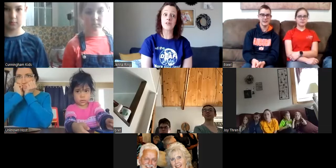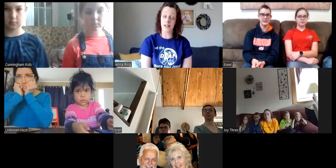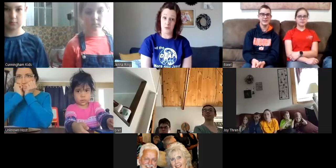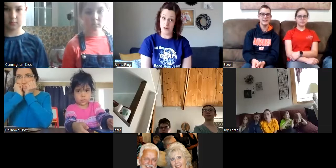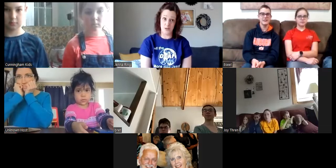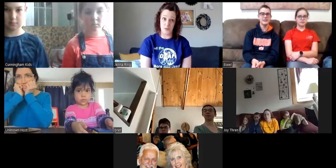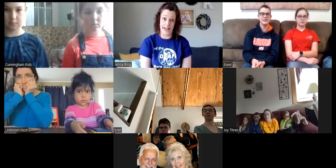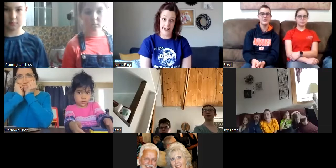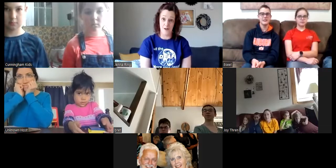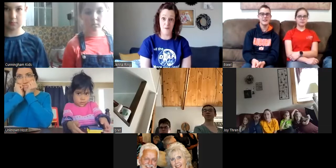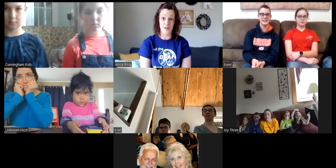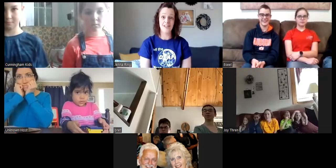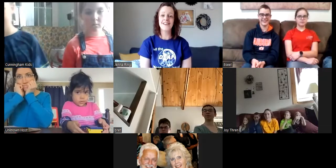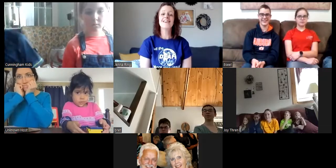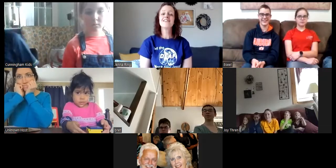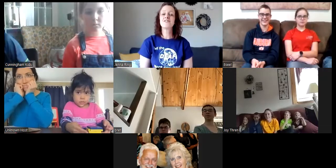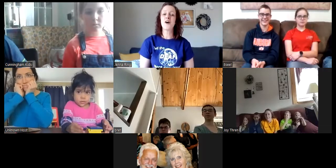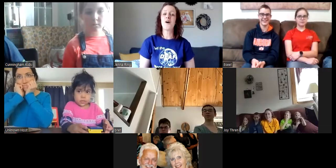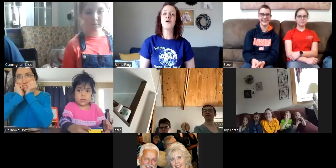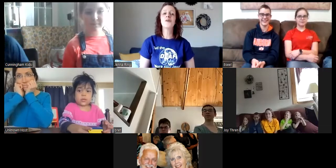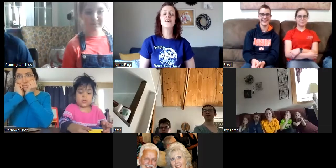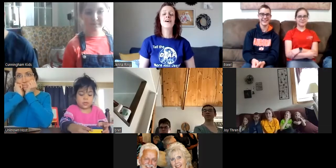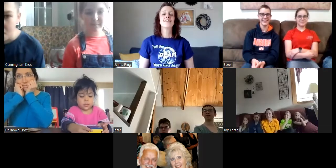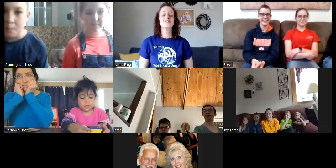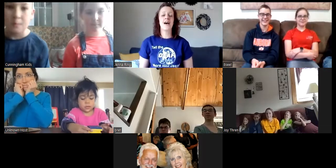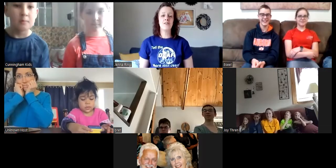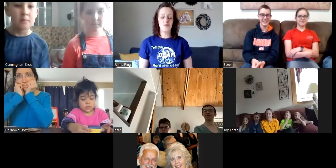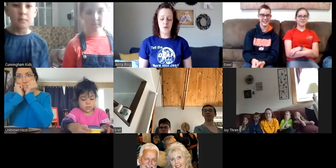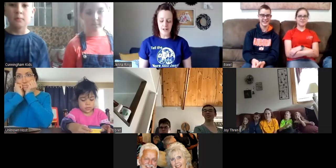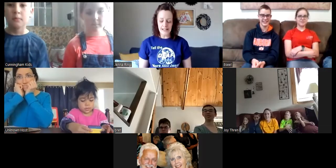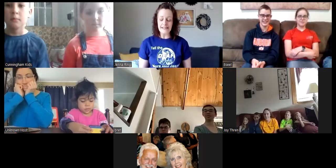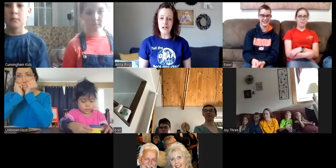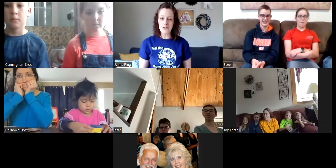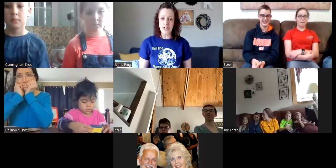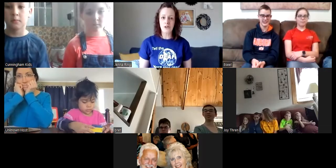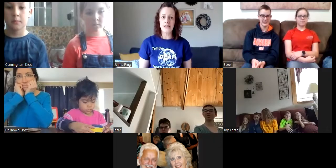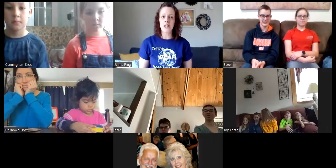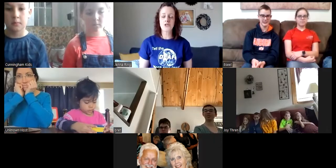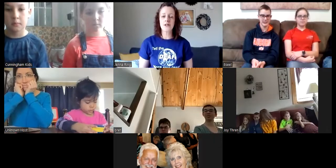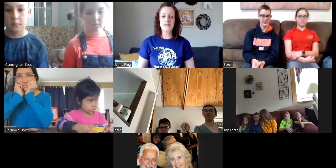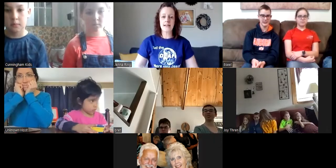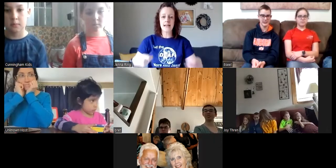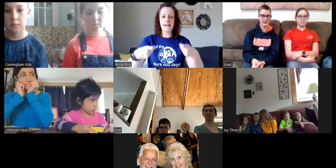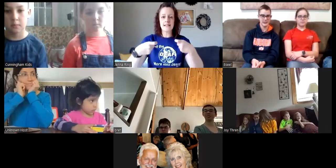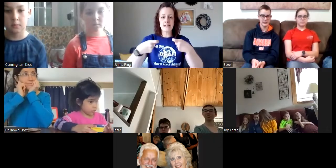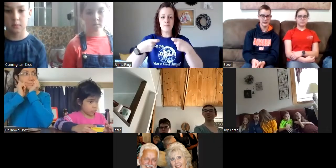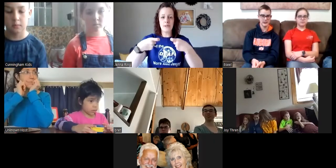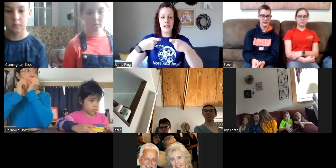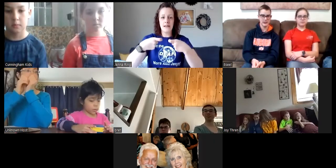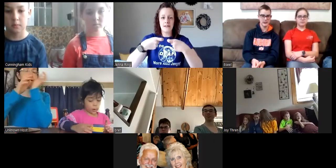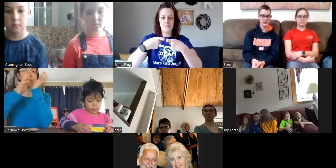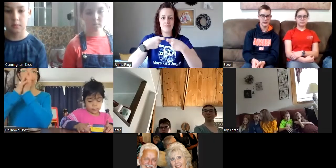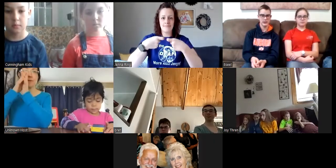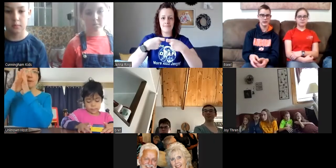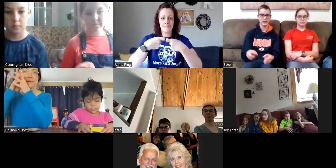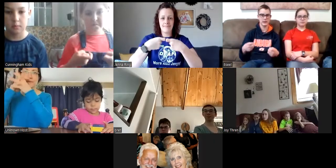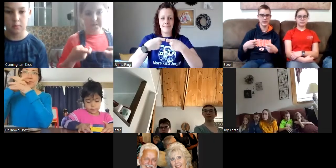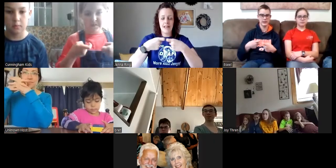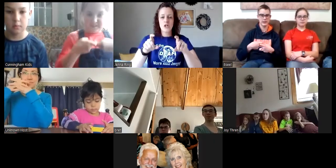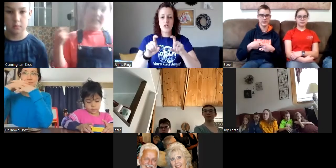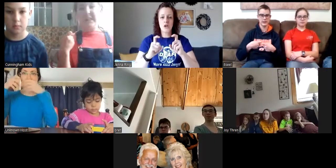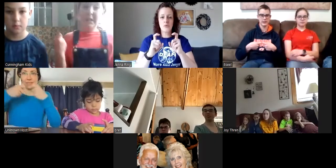doesn't work like the ones we have. So the sign for electric or electricity is simply,